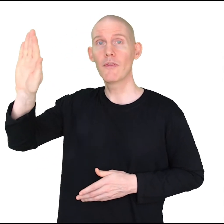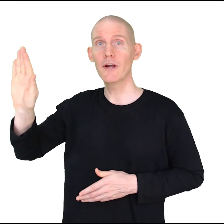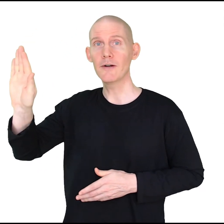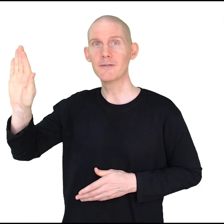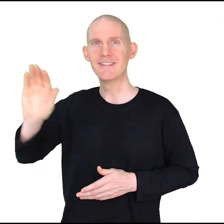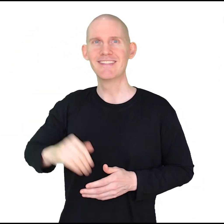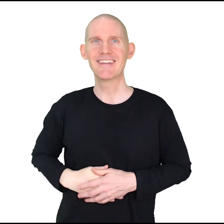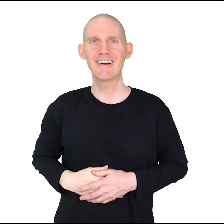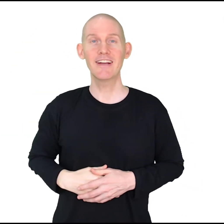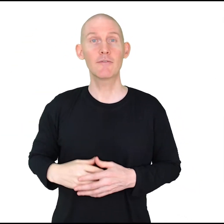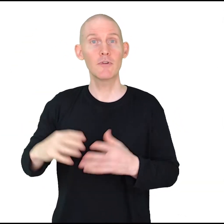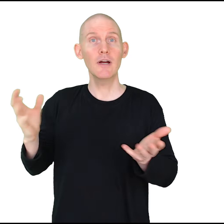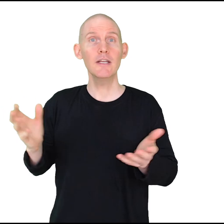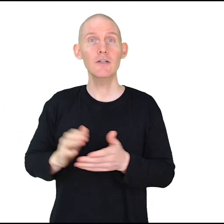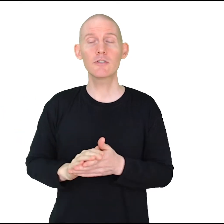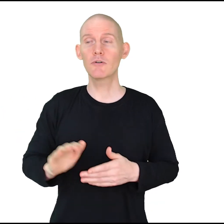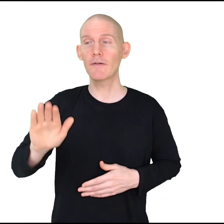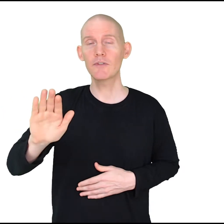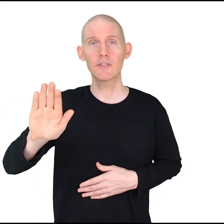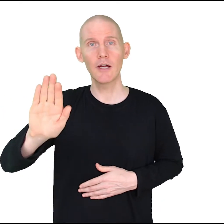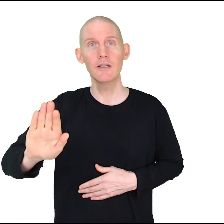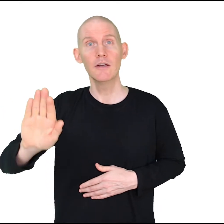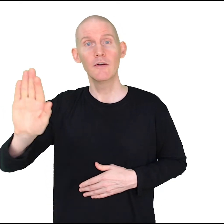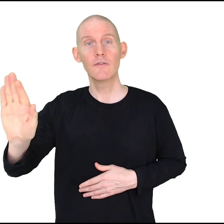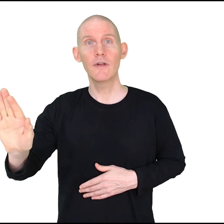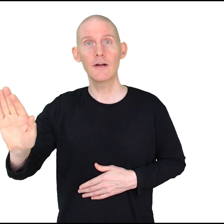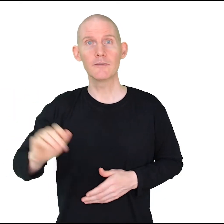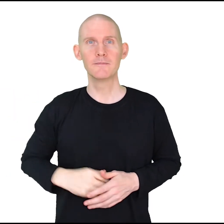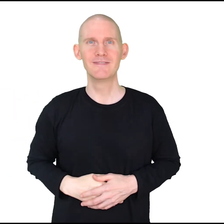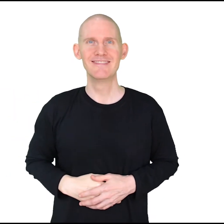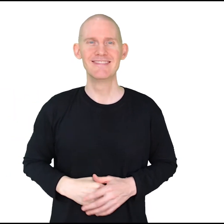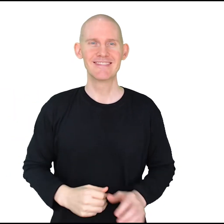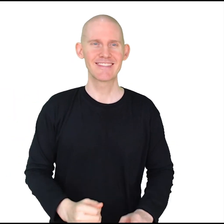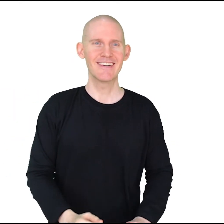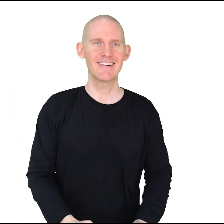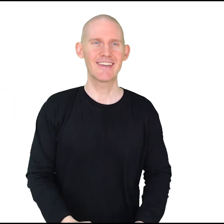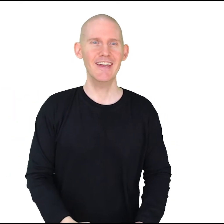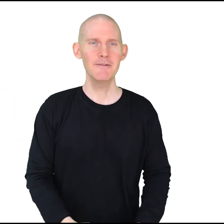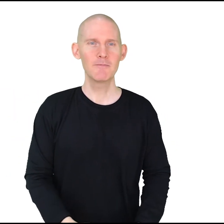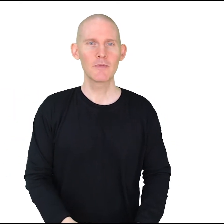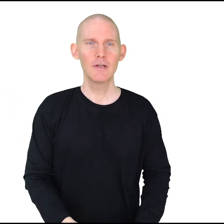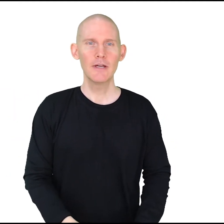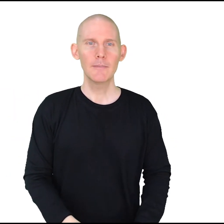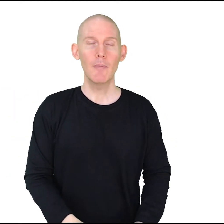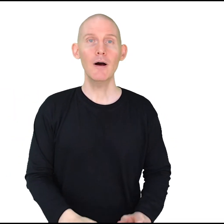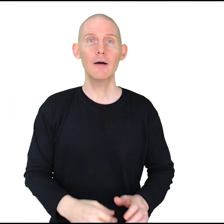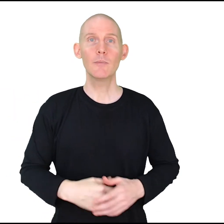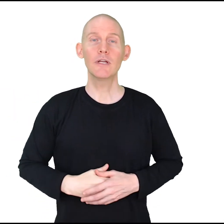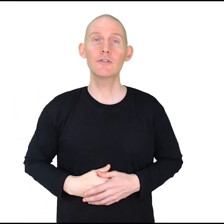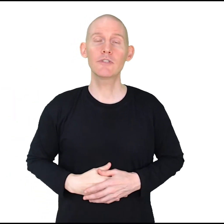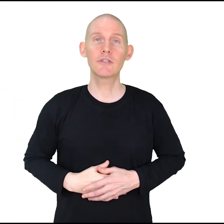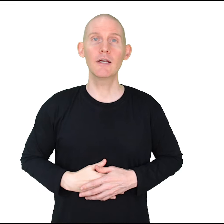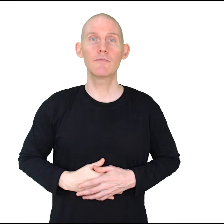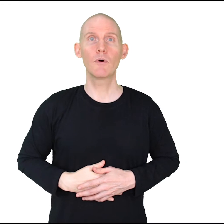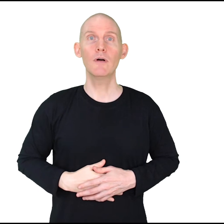there. All right, if they're not here, just go off to the side, there. Okay. Mom, here's the sign for